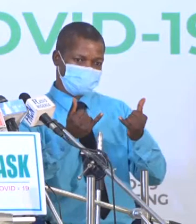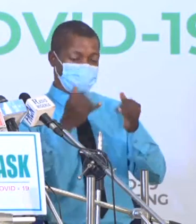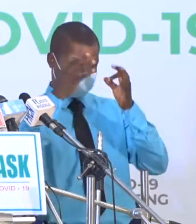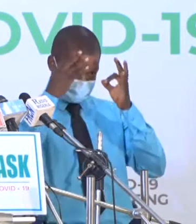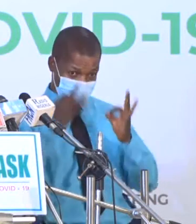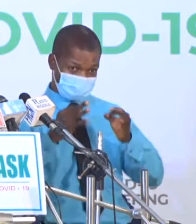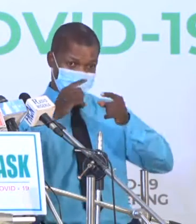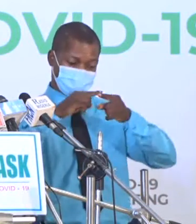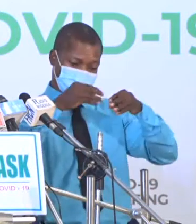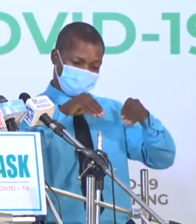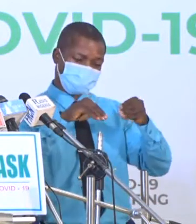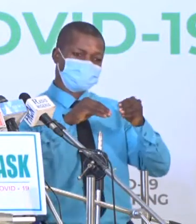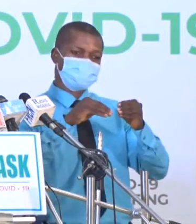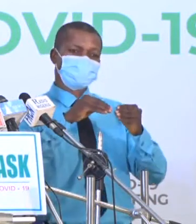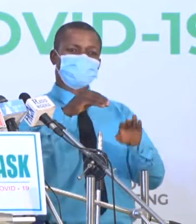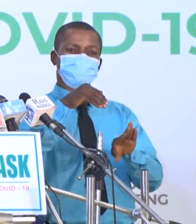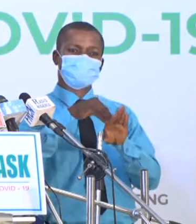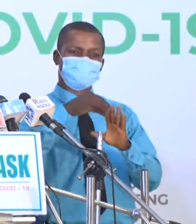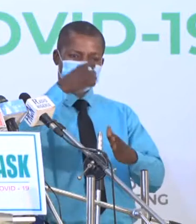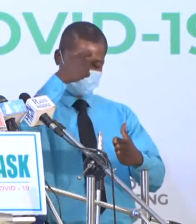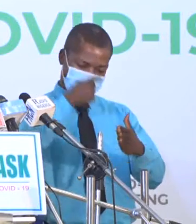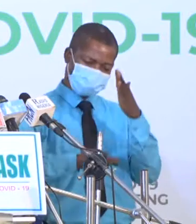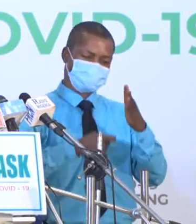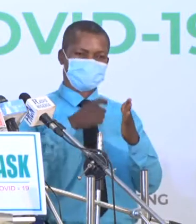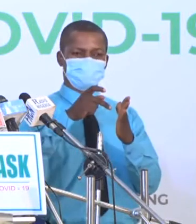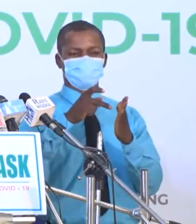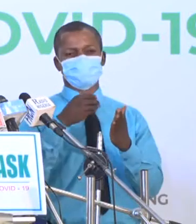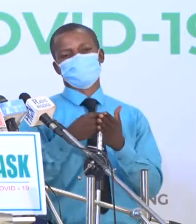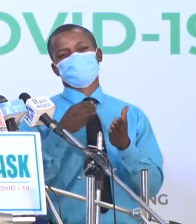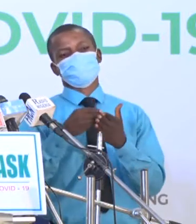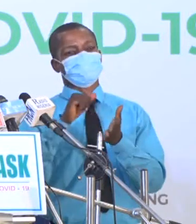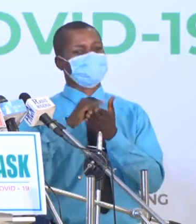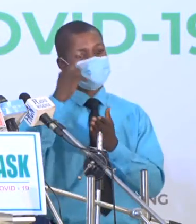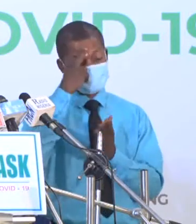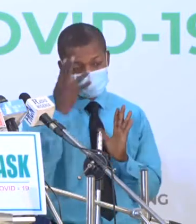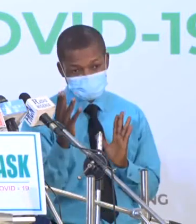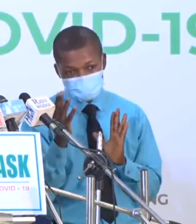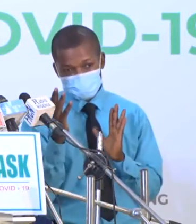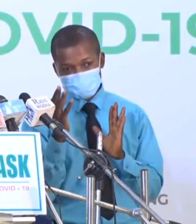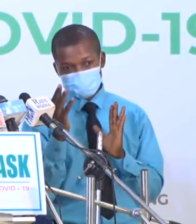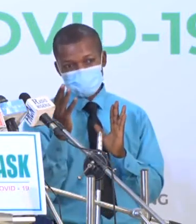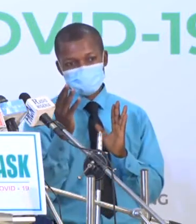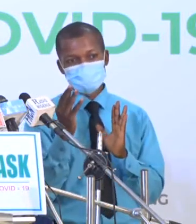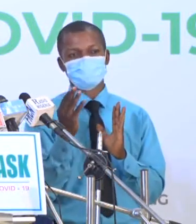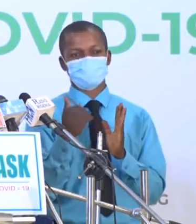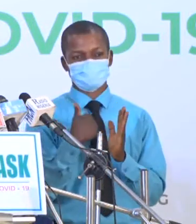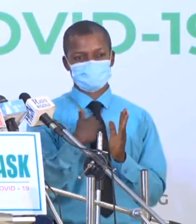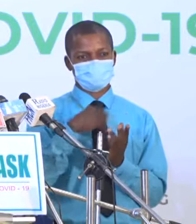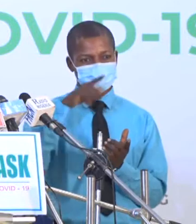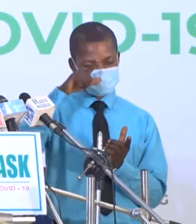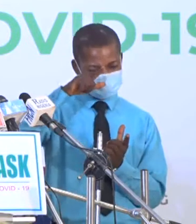they will sell at their cost price. This is the reason for the relatively low cost